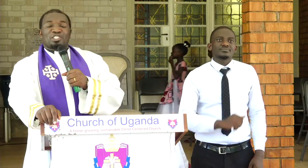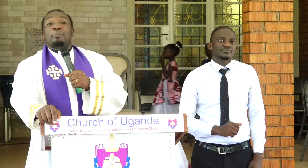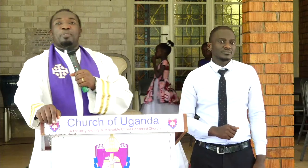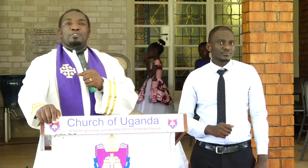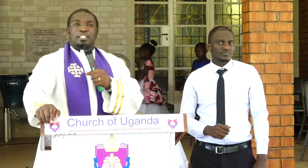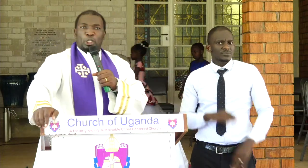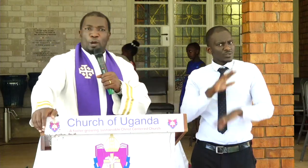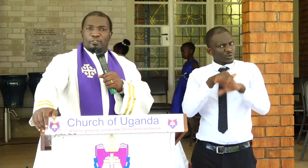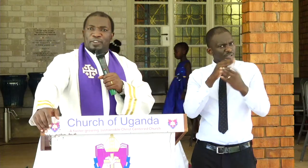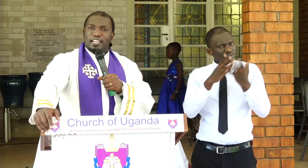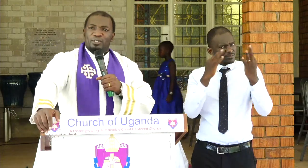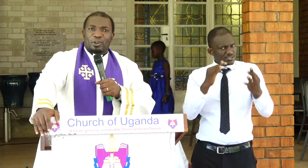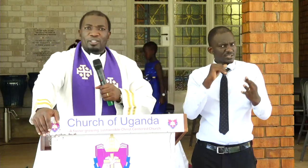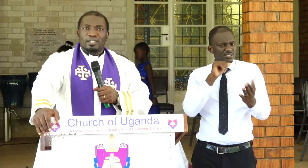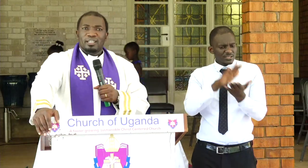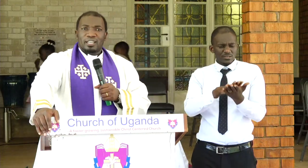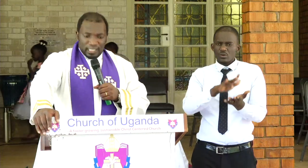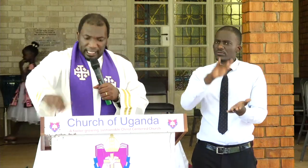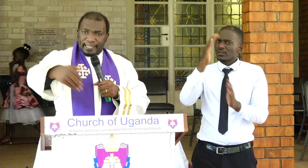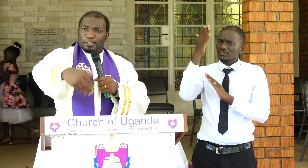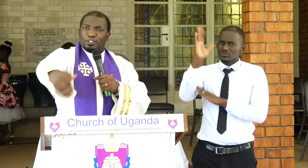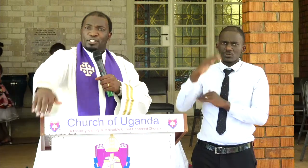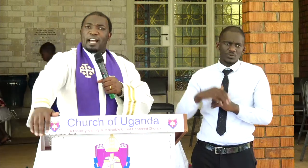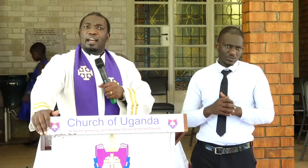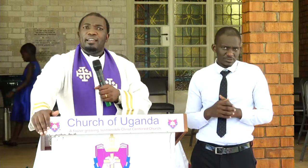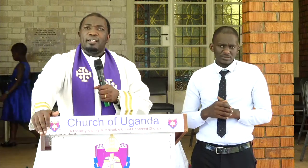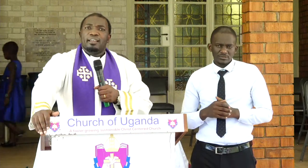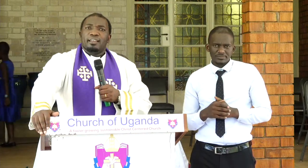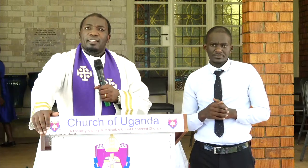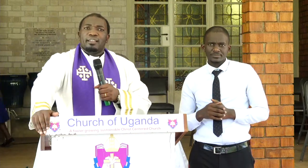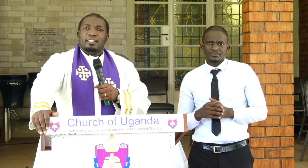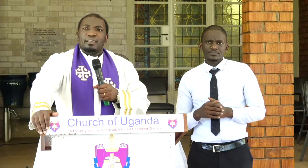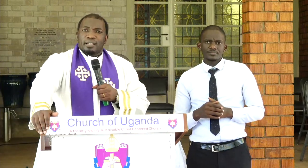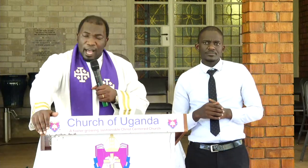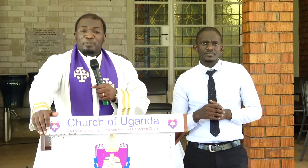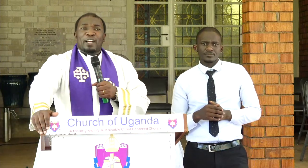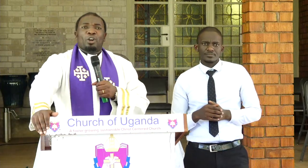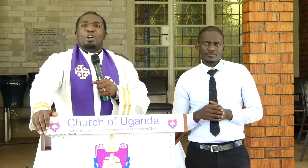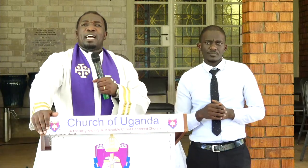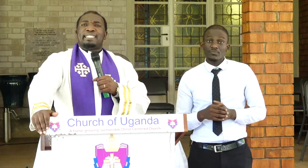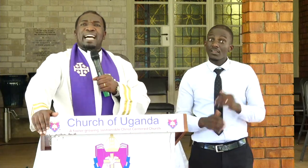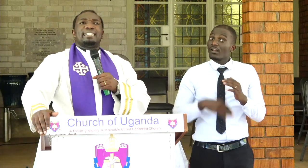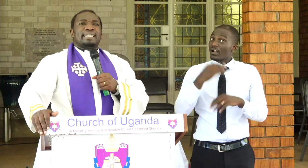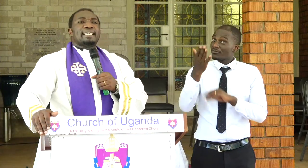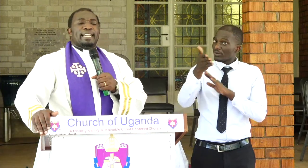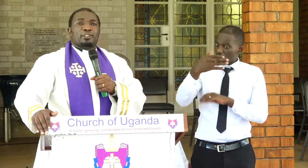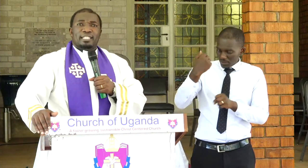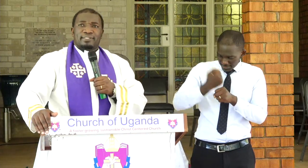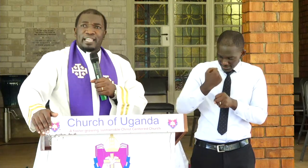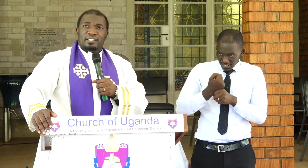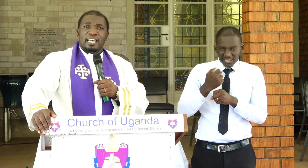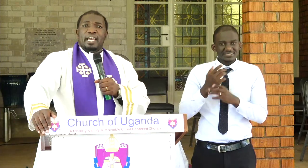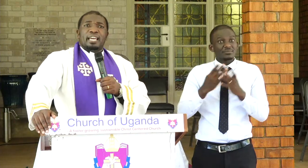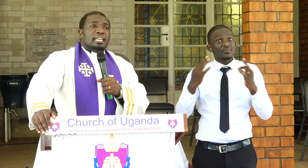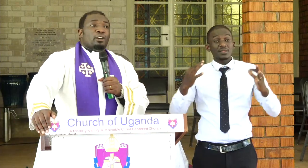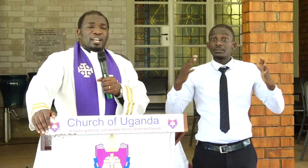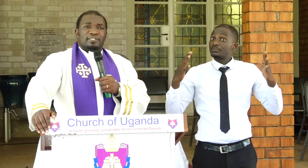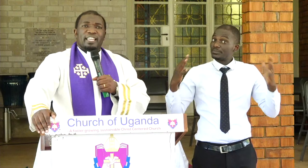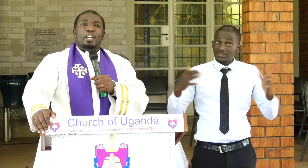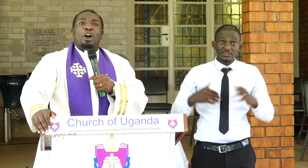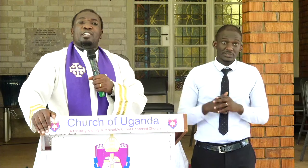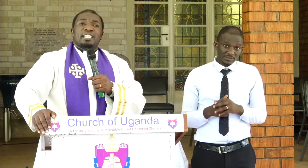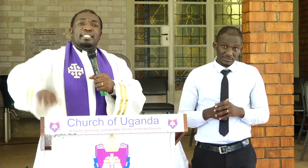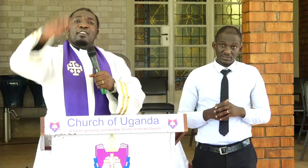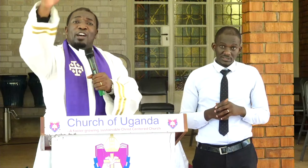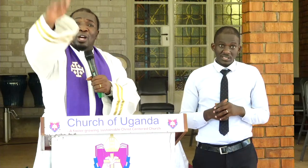Call it something that glorifies God. Listen to this guy. After God has done such